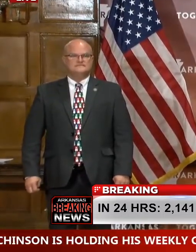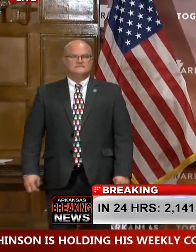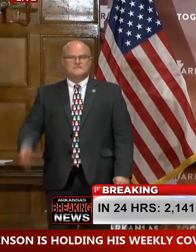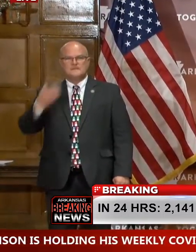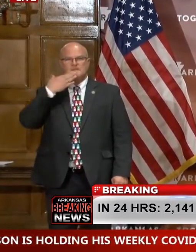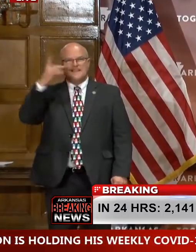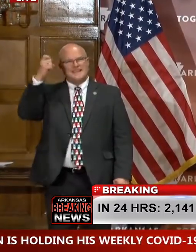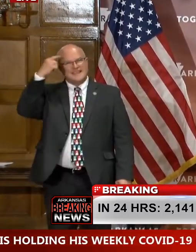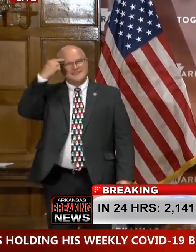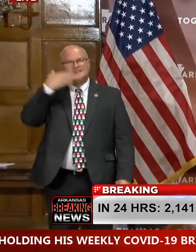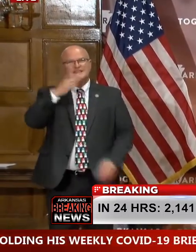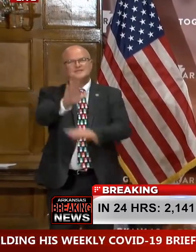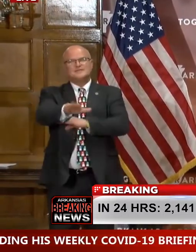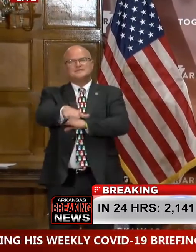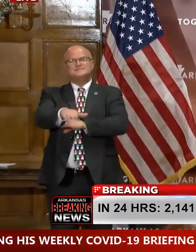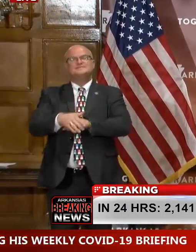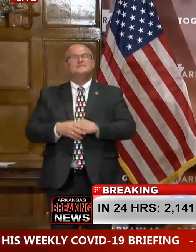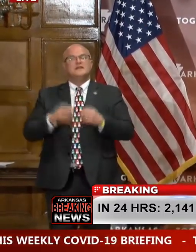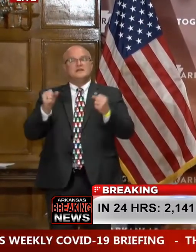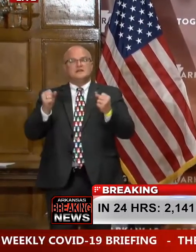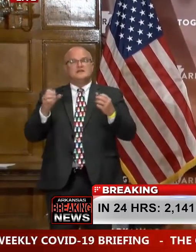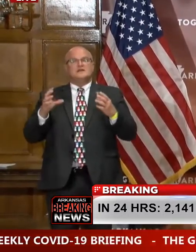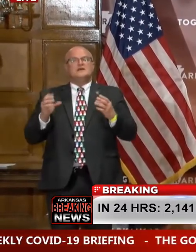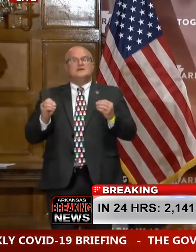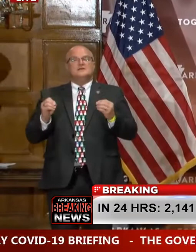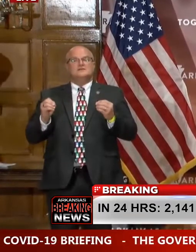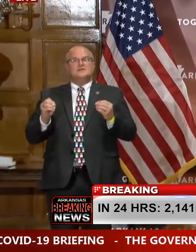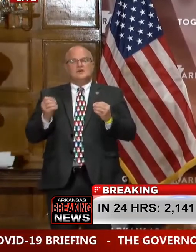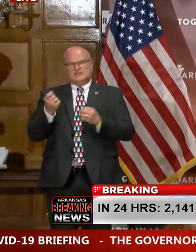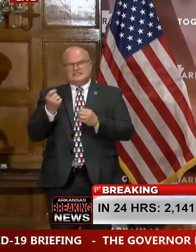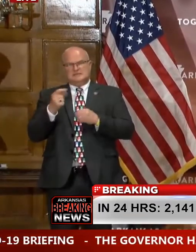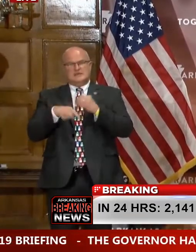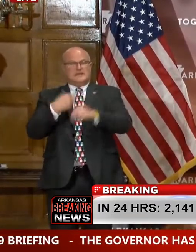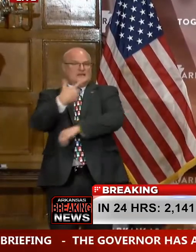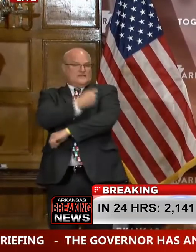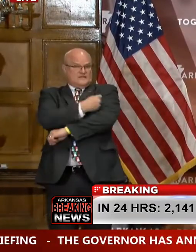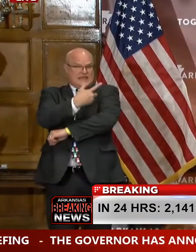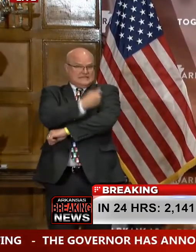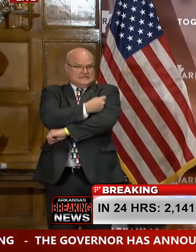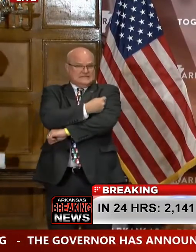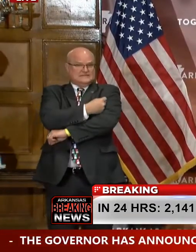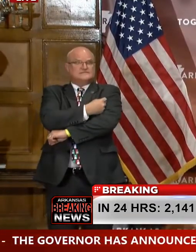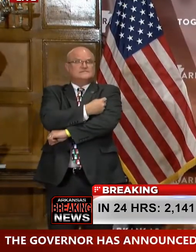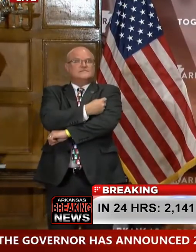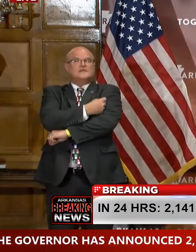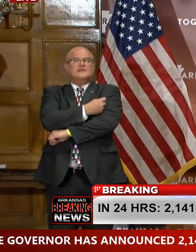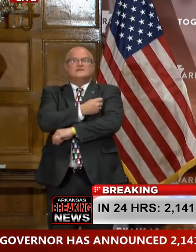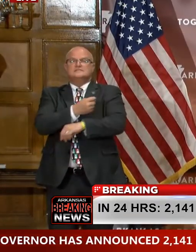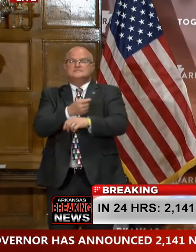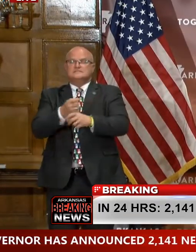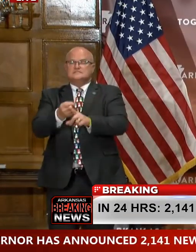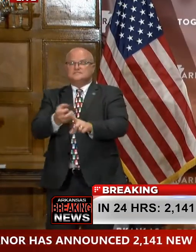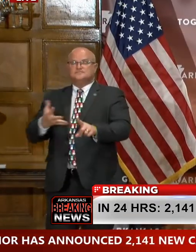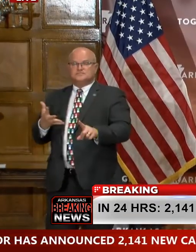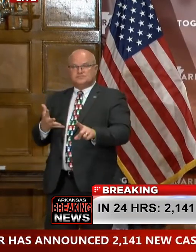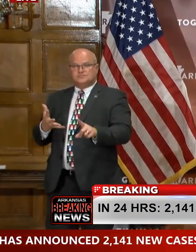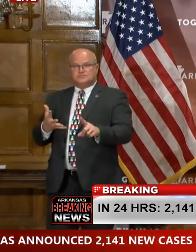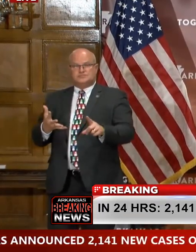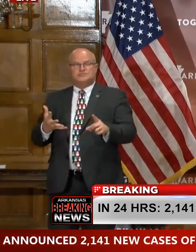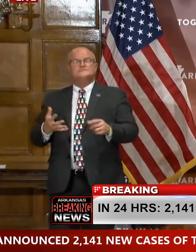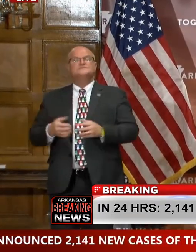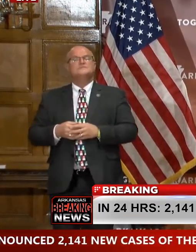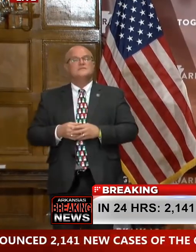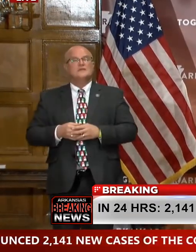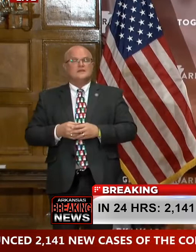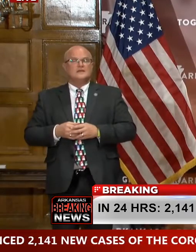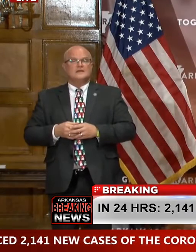Thank you, Governor, and good afternoon. So a little bit about the vaccines to expand upon what's already been said. In